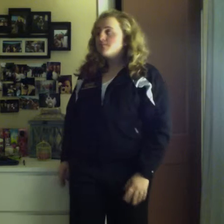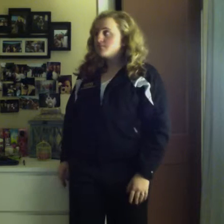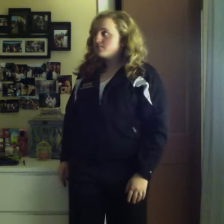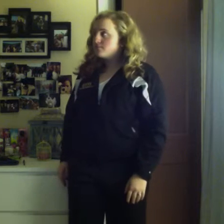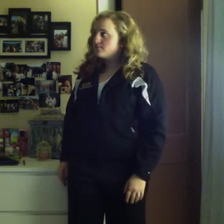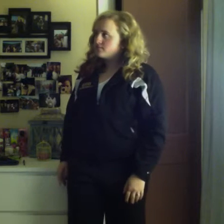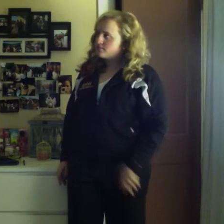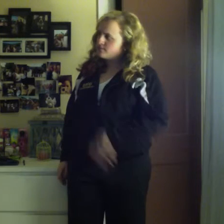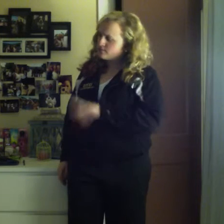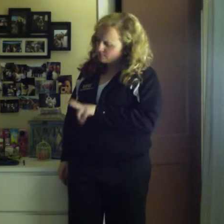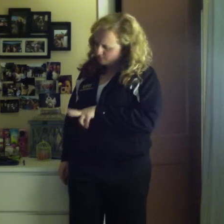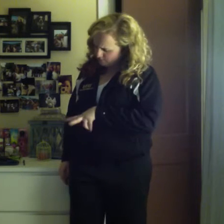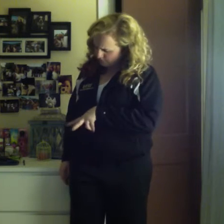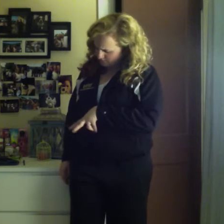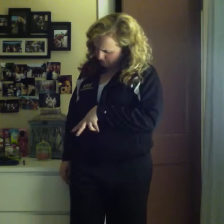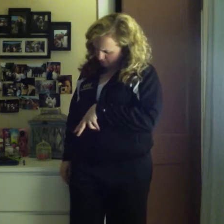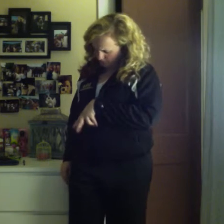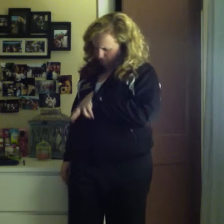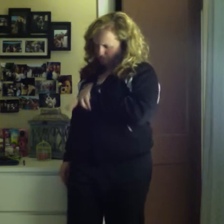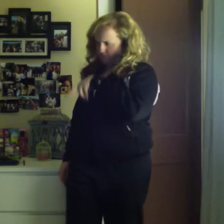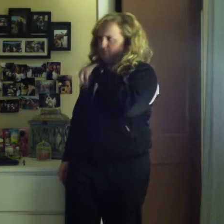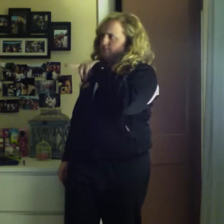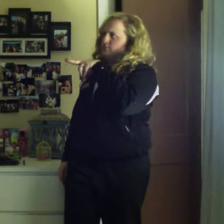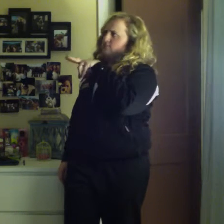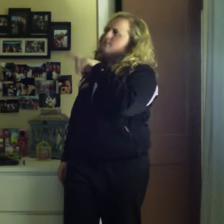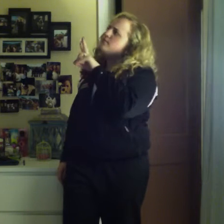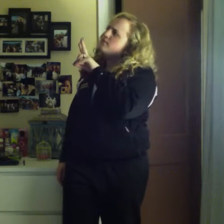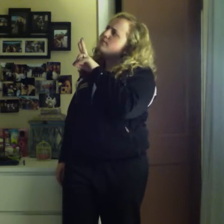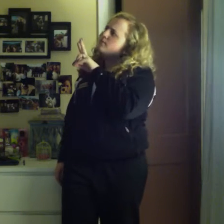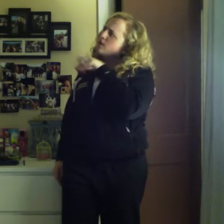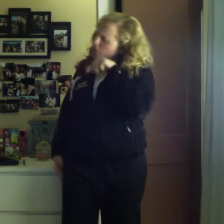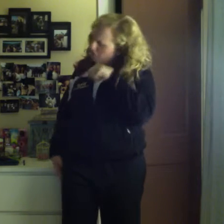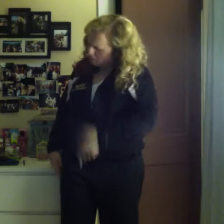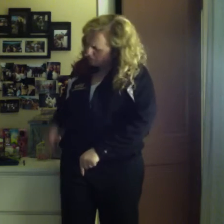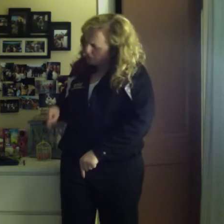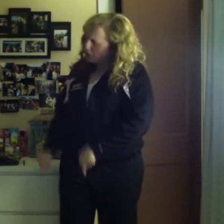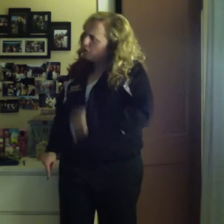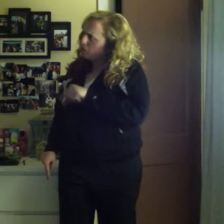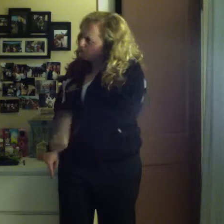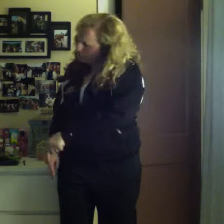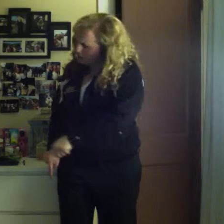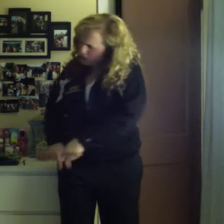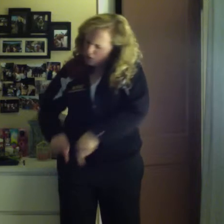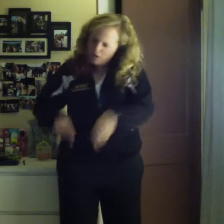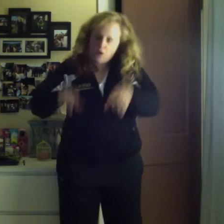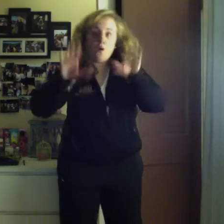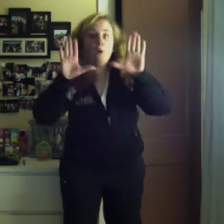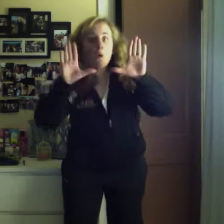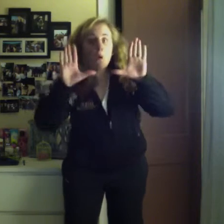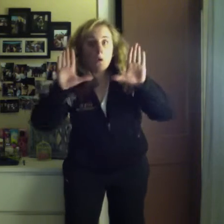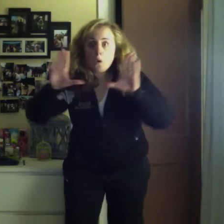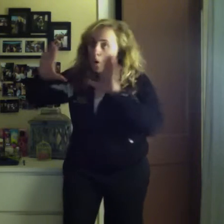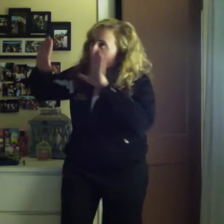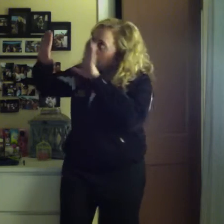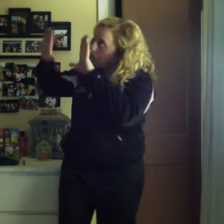renewal, of showing courage in the face of reality. I think the technology has